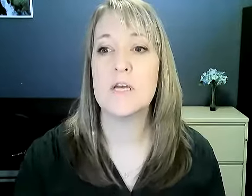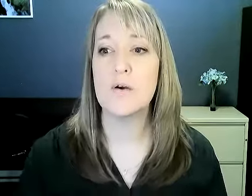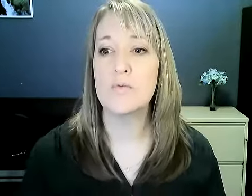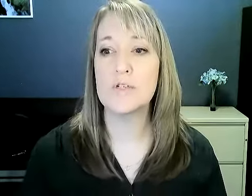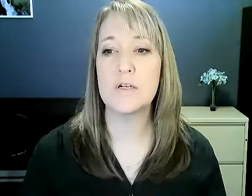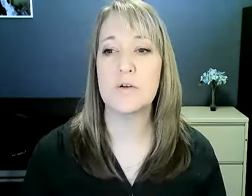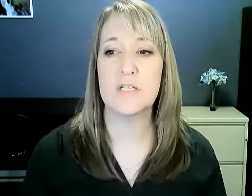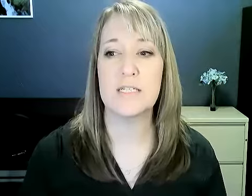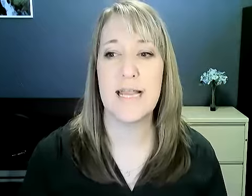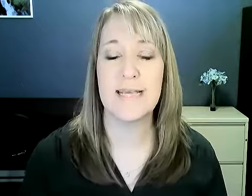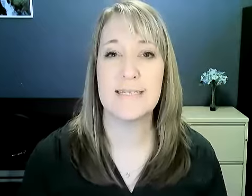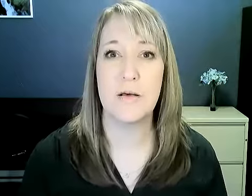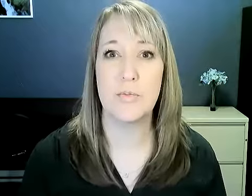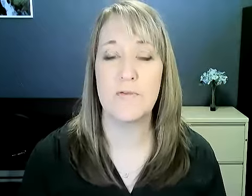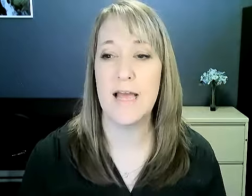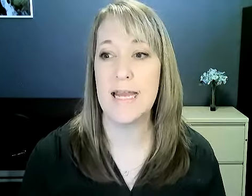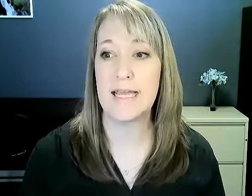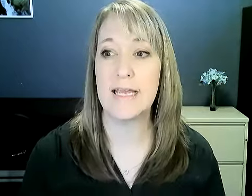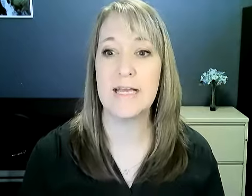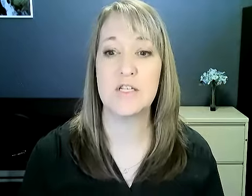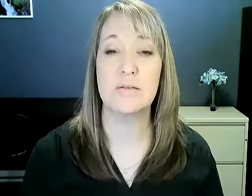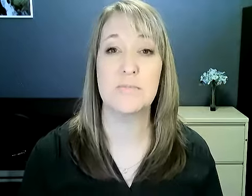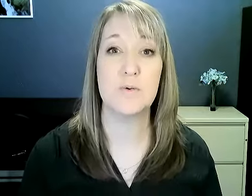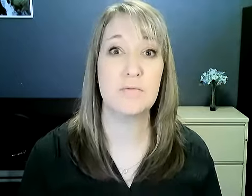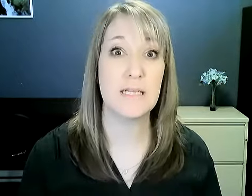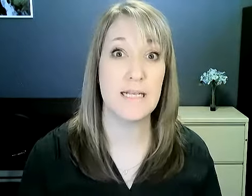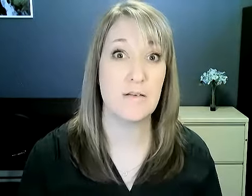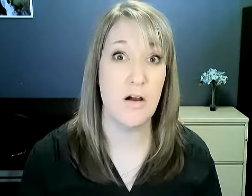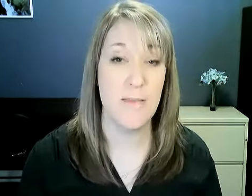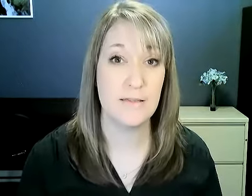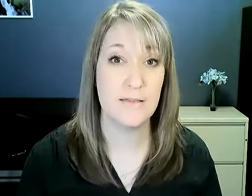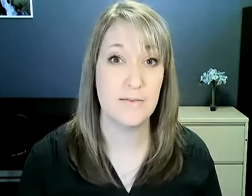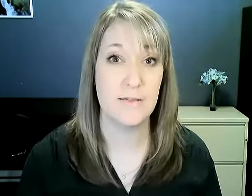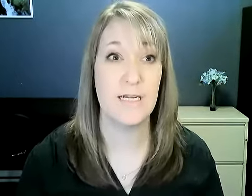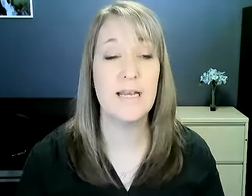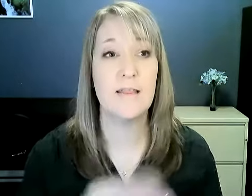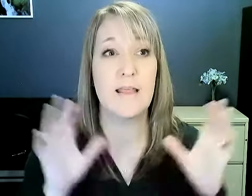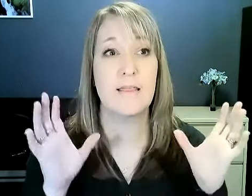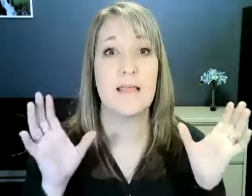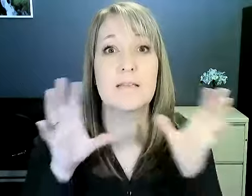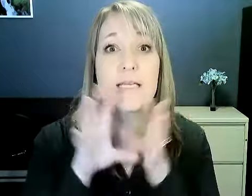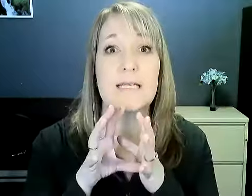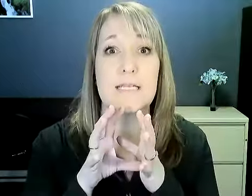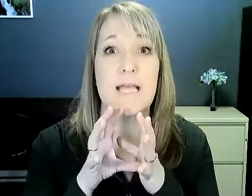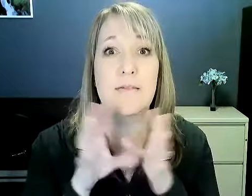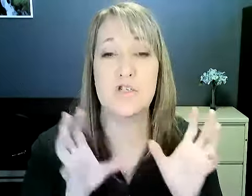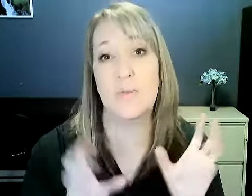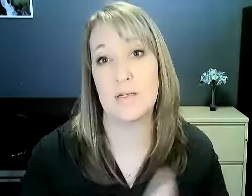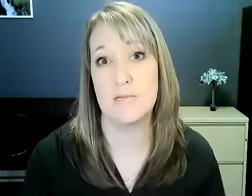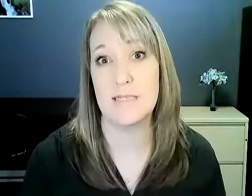So rhetorical questions in ASL provide a connection between related comments, all right? They link together two parts of a